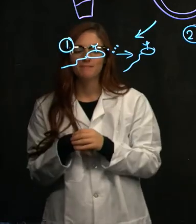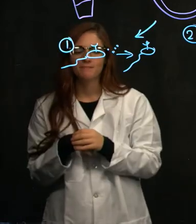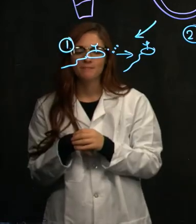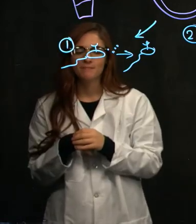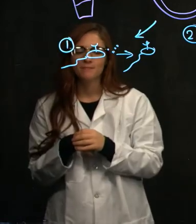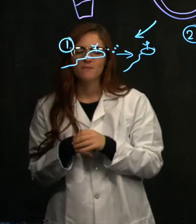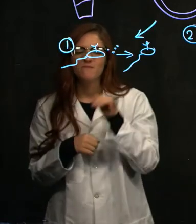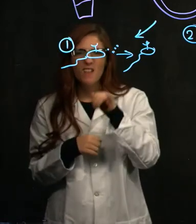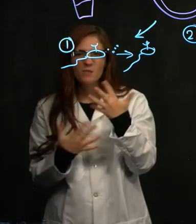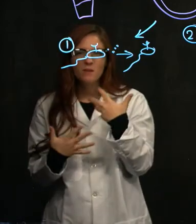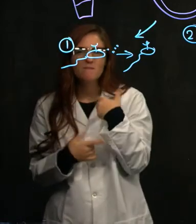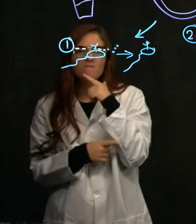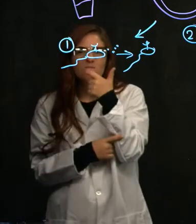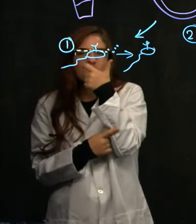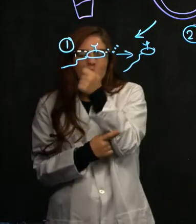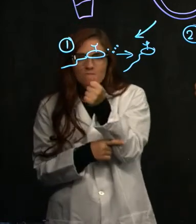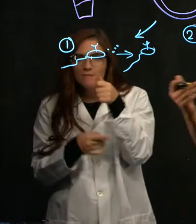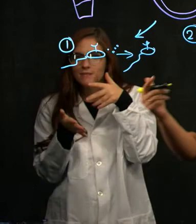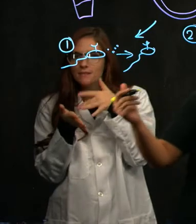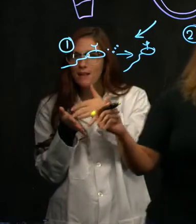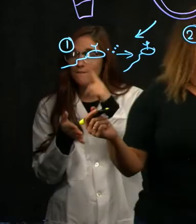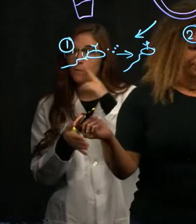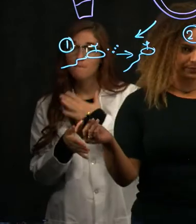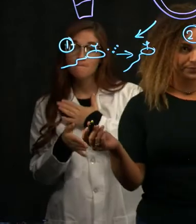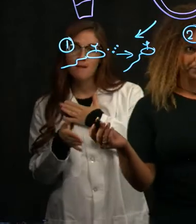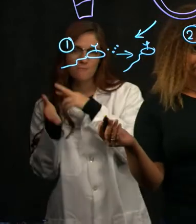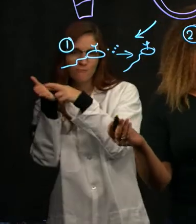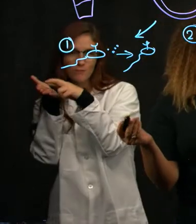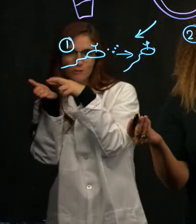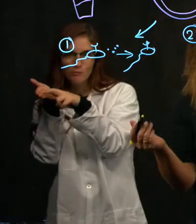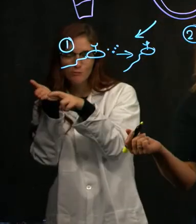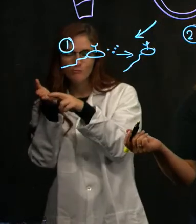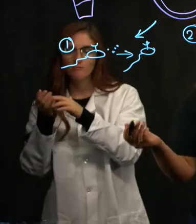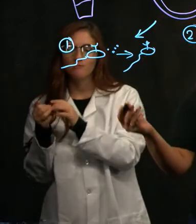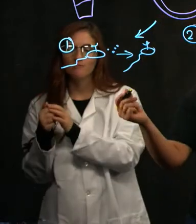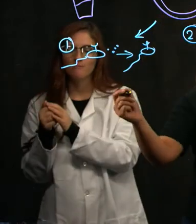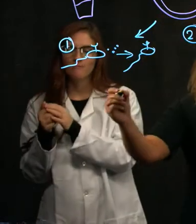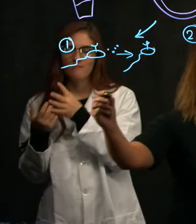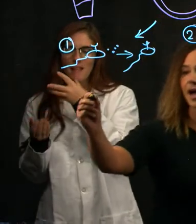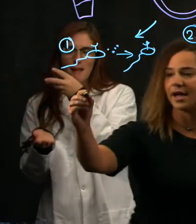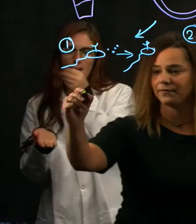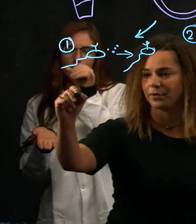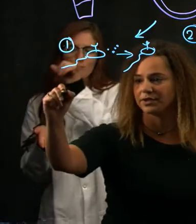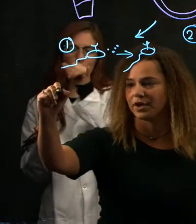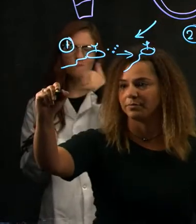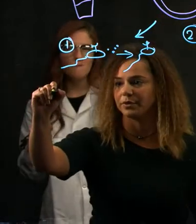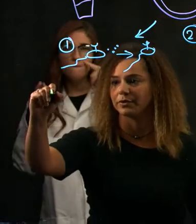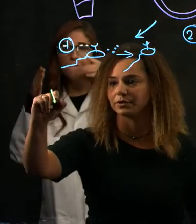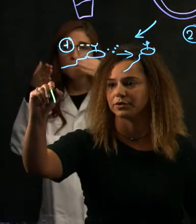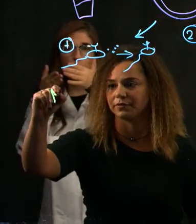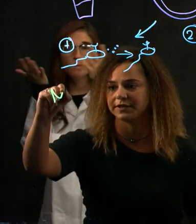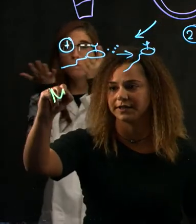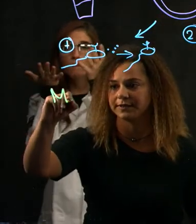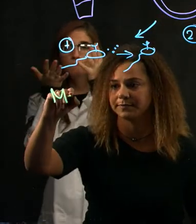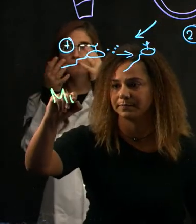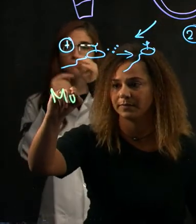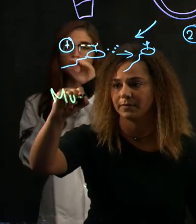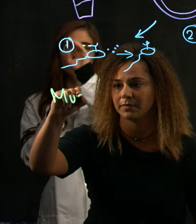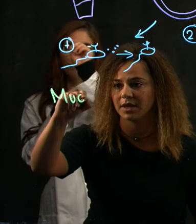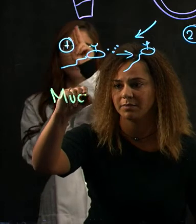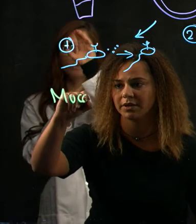So this is what I'm interested in studying from my research. And I focus on mucosal